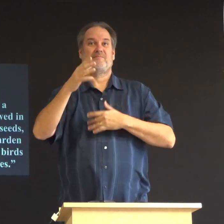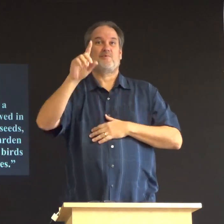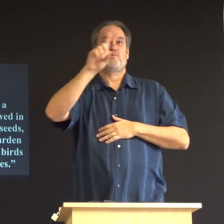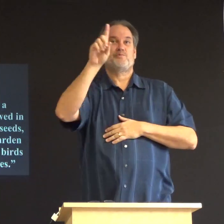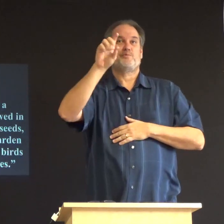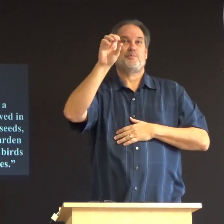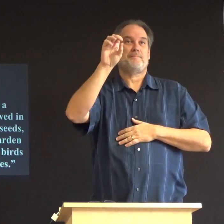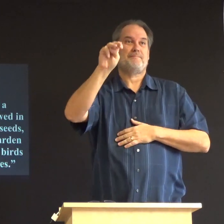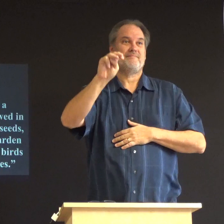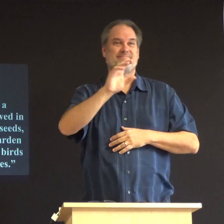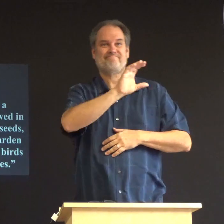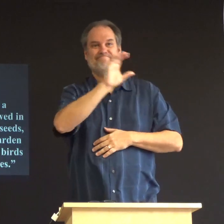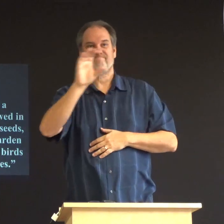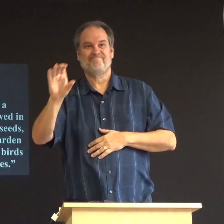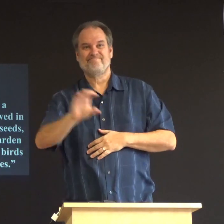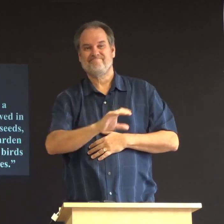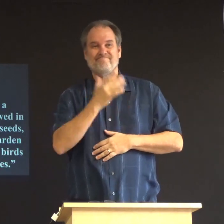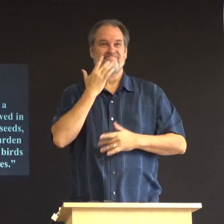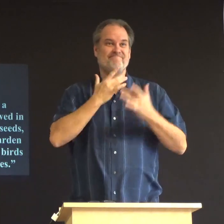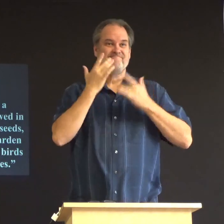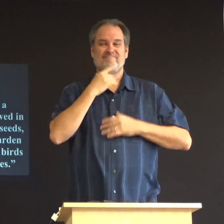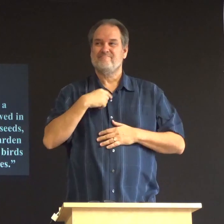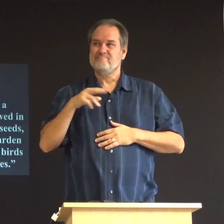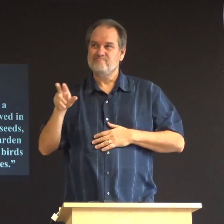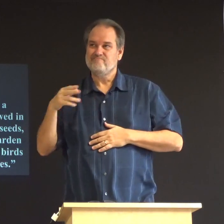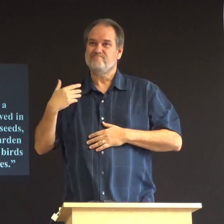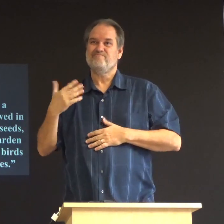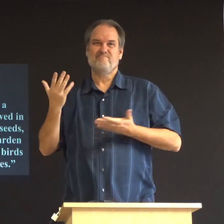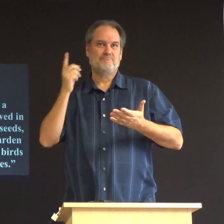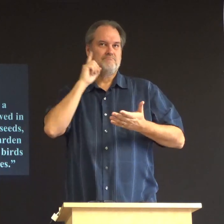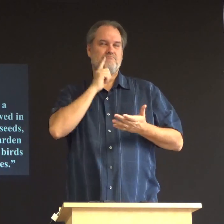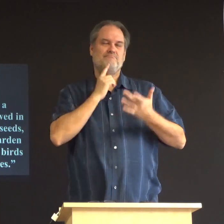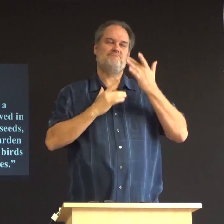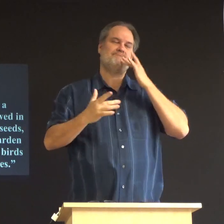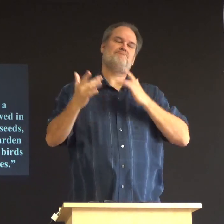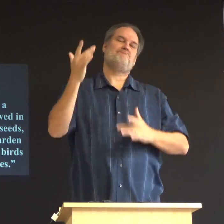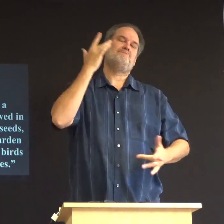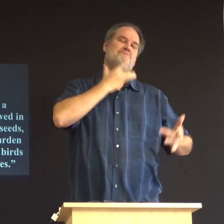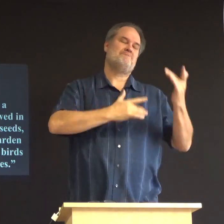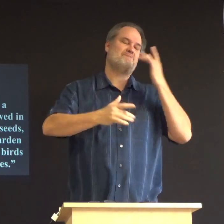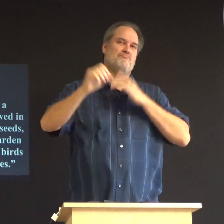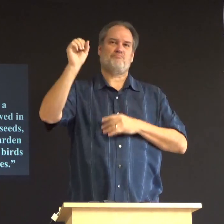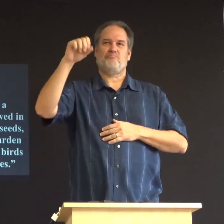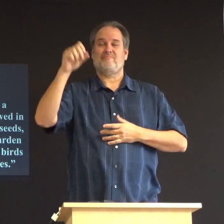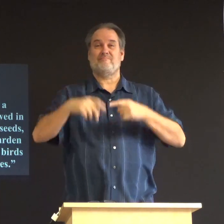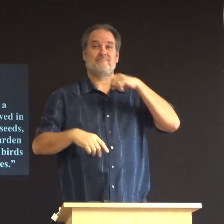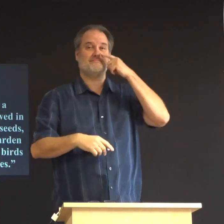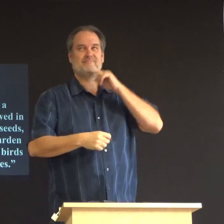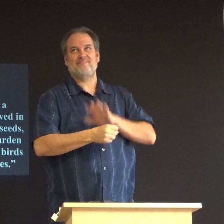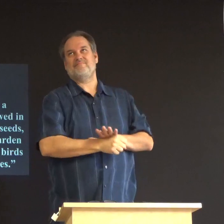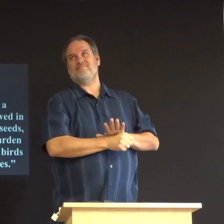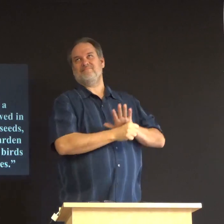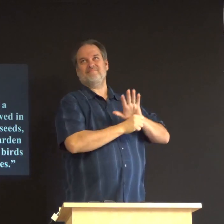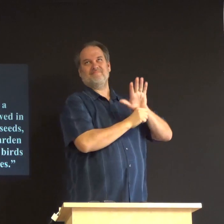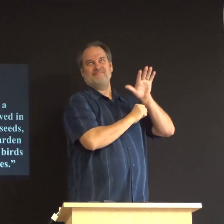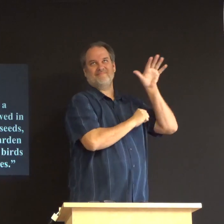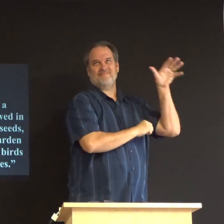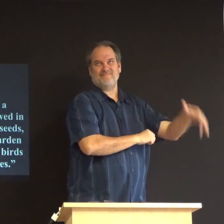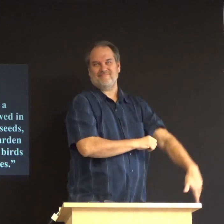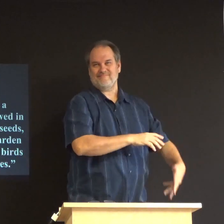even, you know, Bible on Zoom or whatever. The deaf have very limited resources. Hearing people